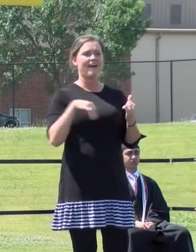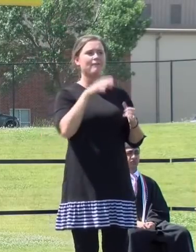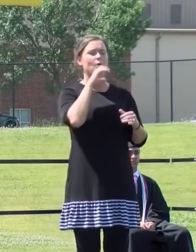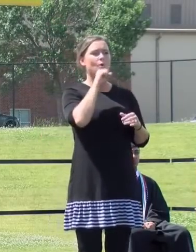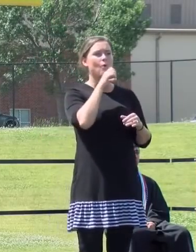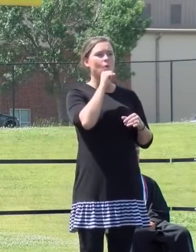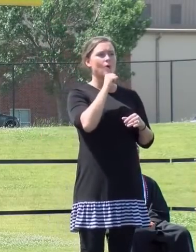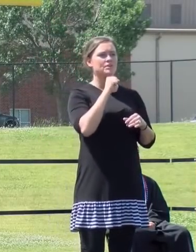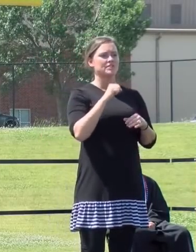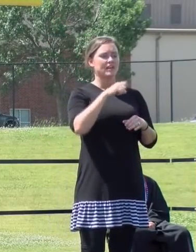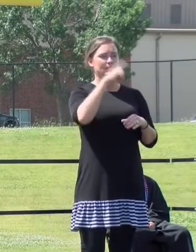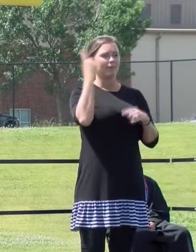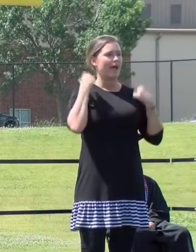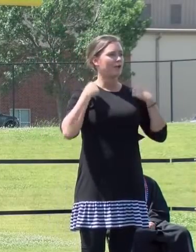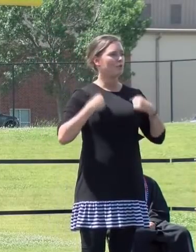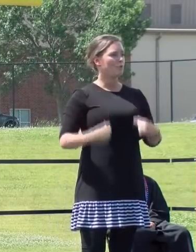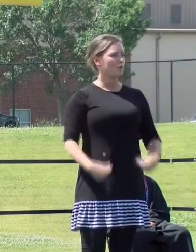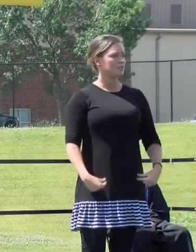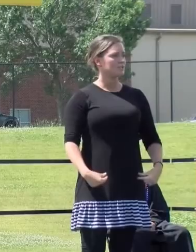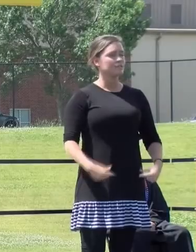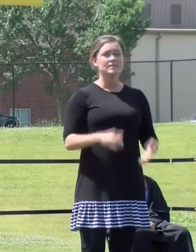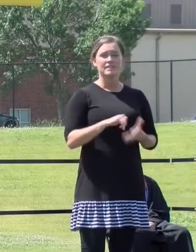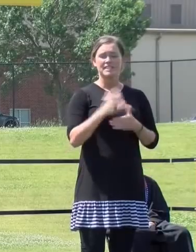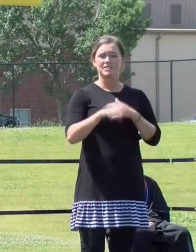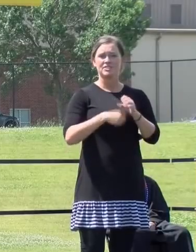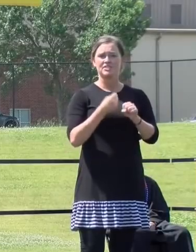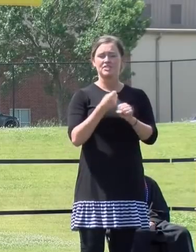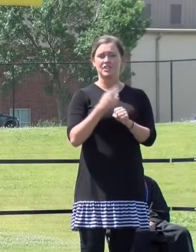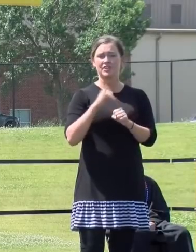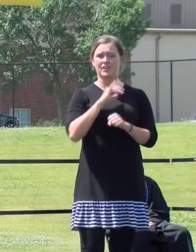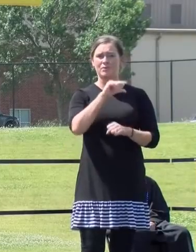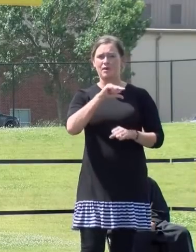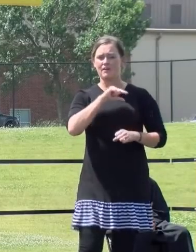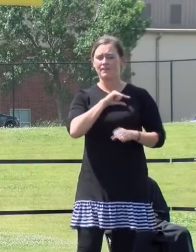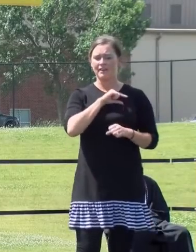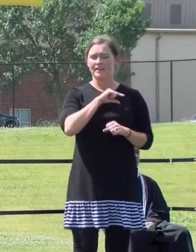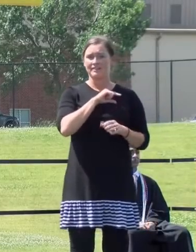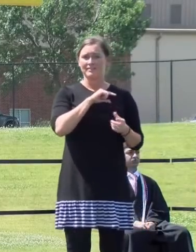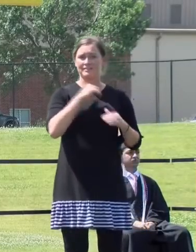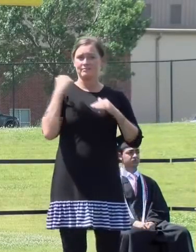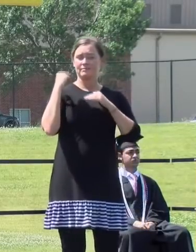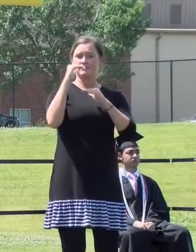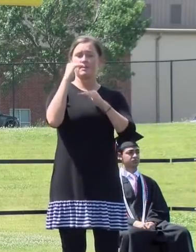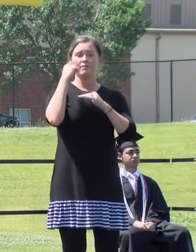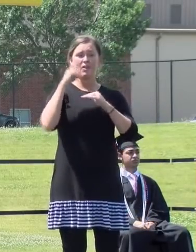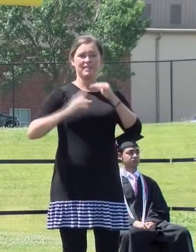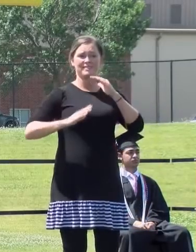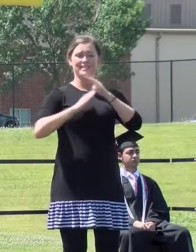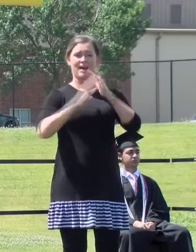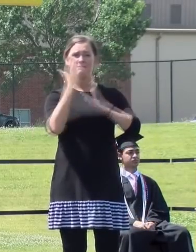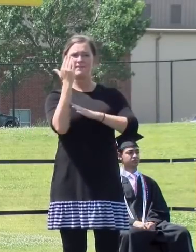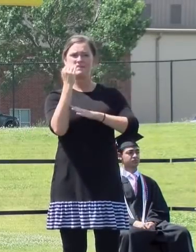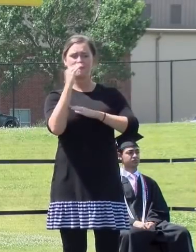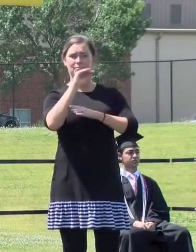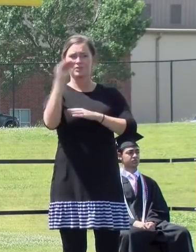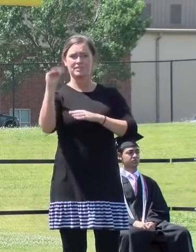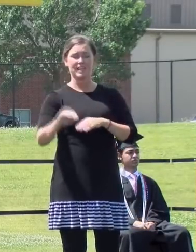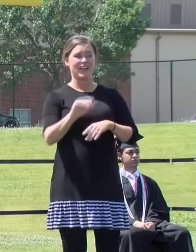orange and black cords. This year, the qualifying grade point average for the top 15%